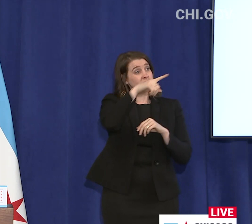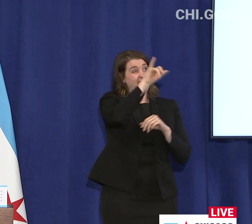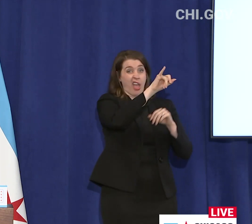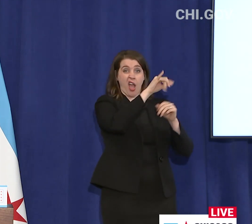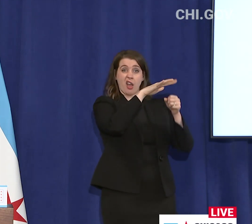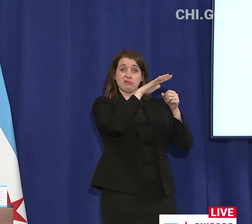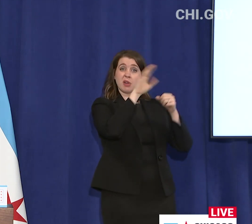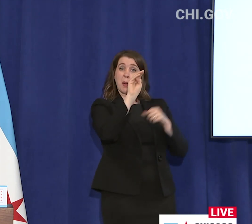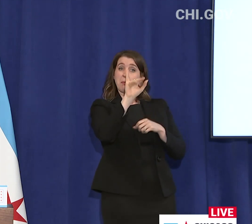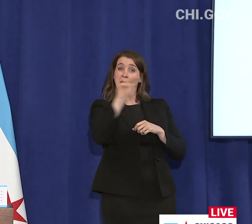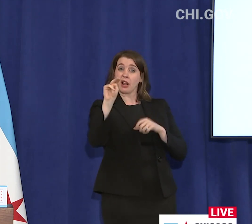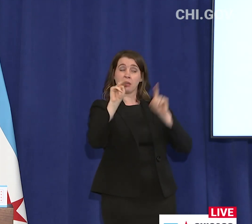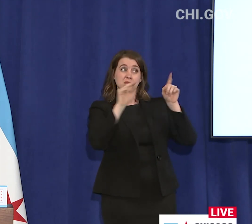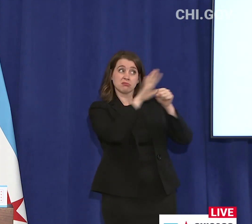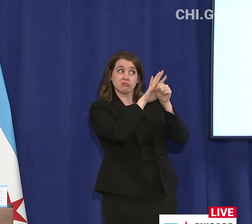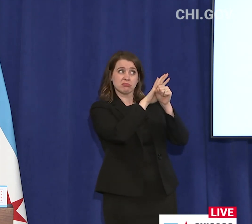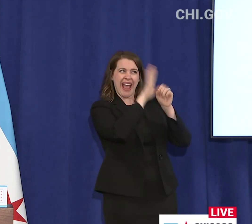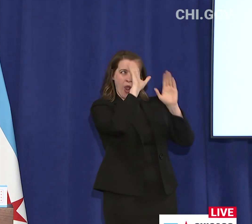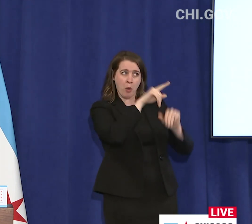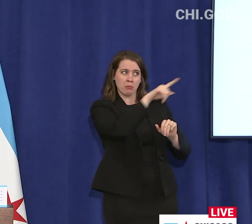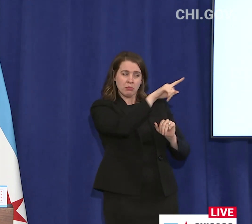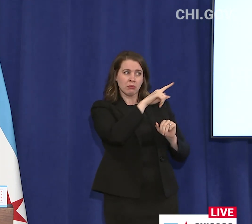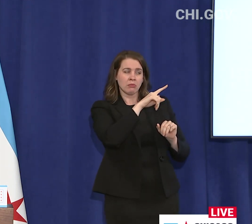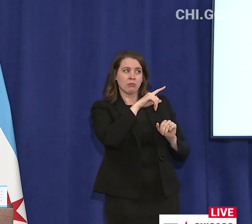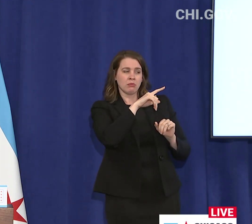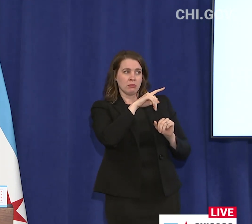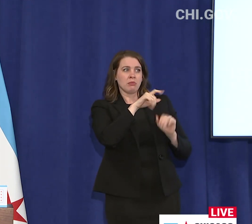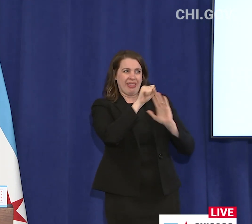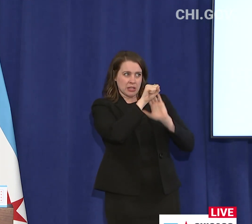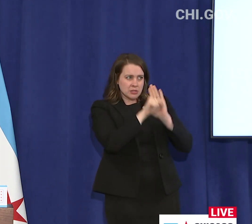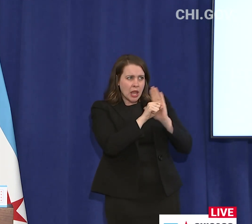Office in Minneapolis is looking hard at this case.